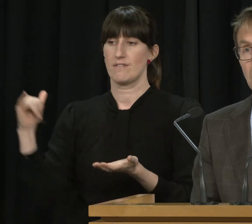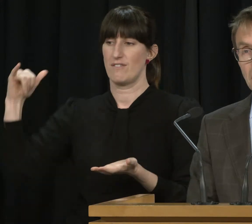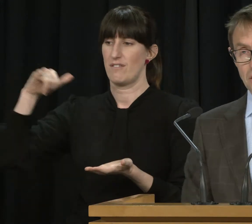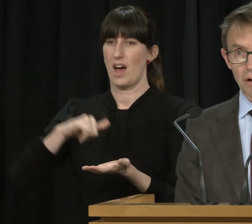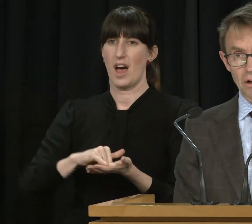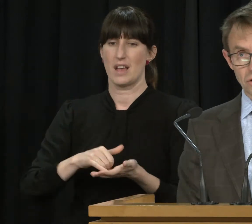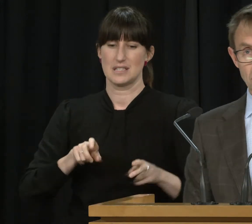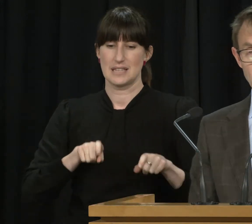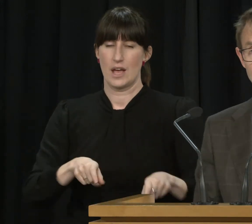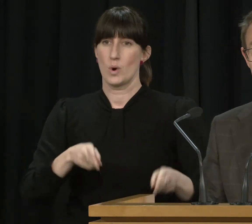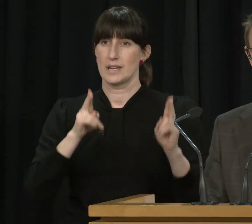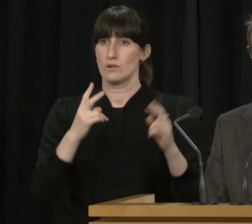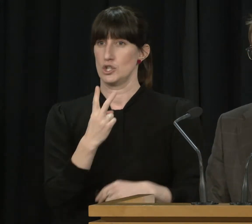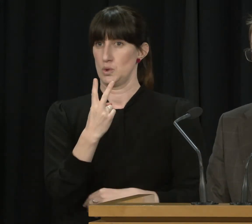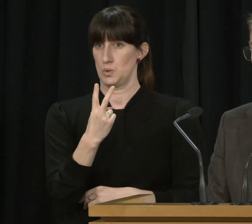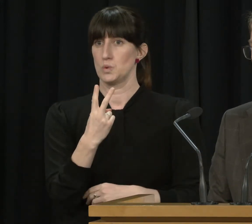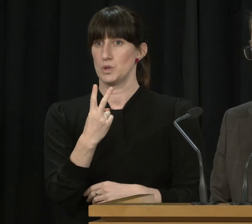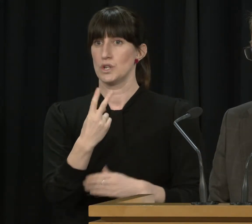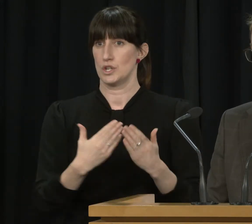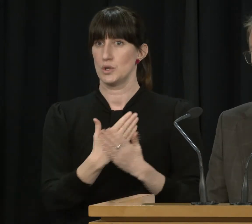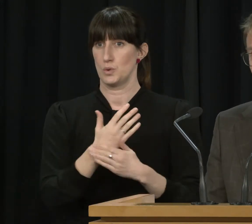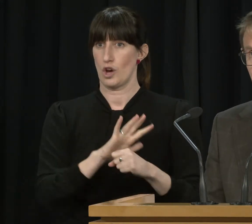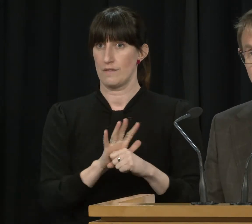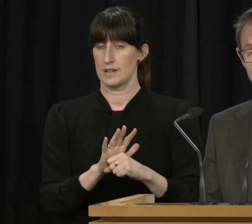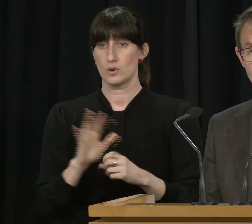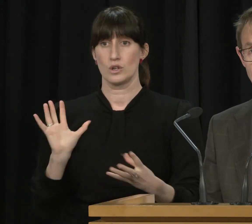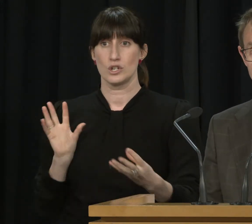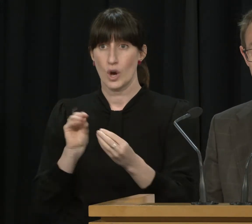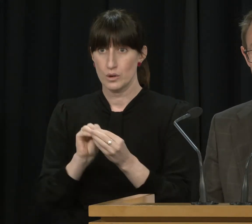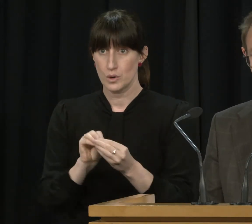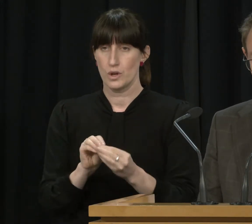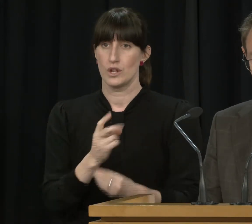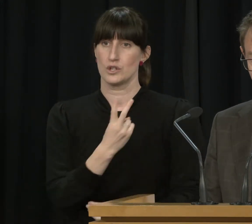facilities. So our total number of confirmed cases to date is